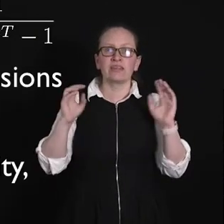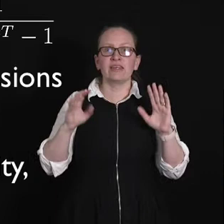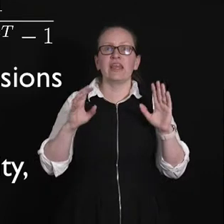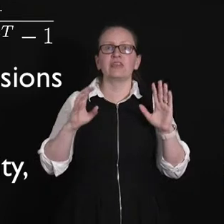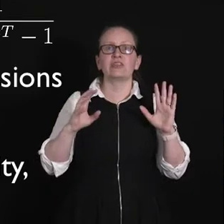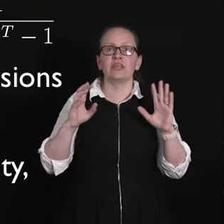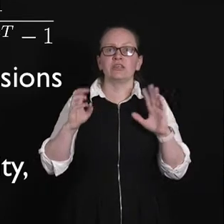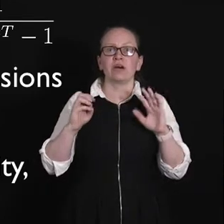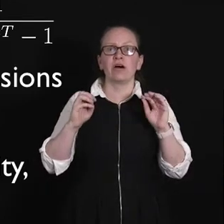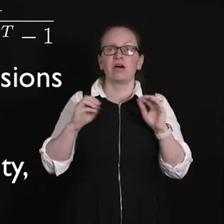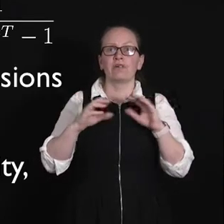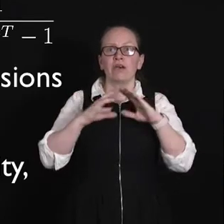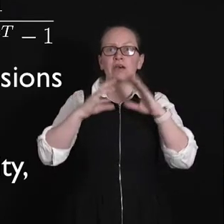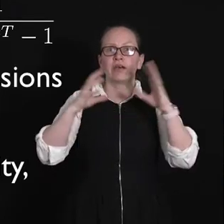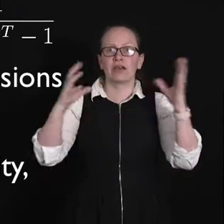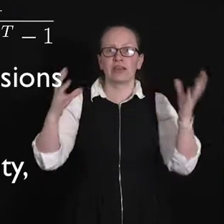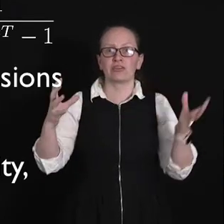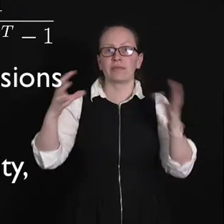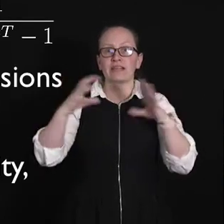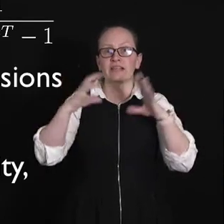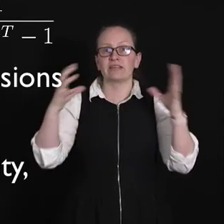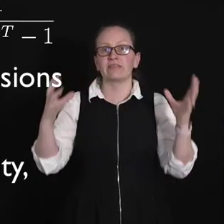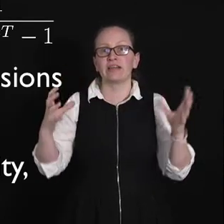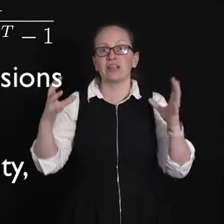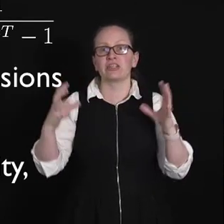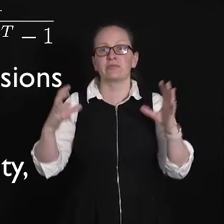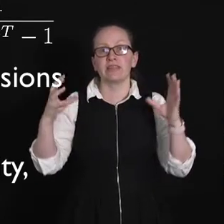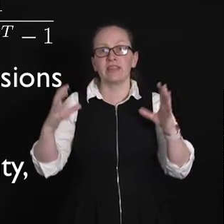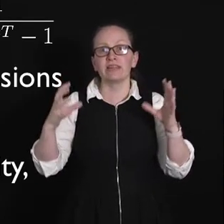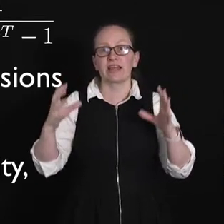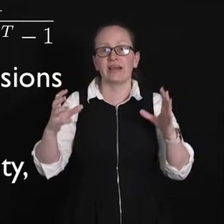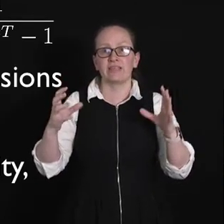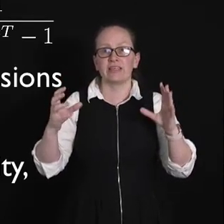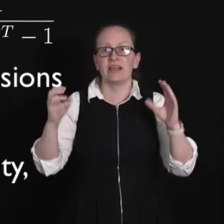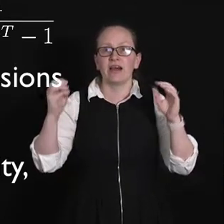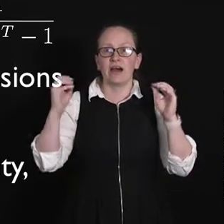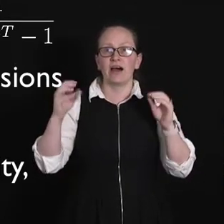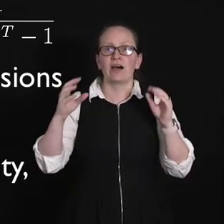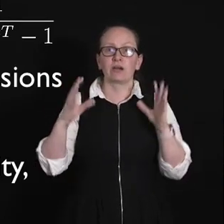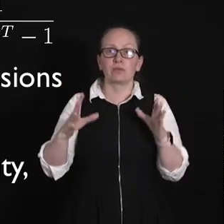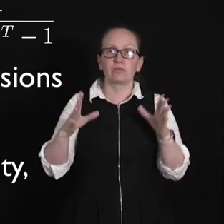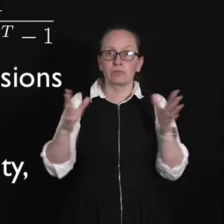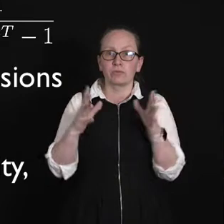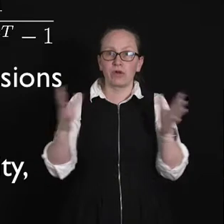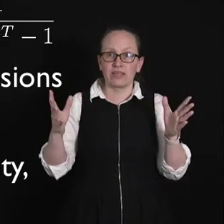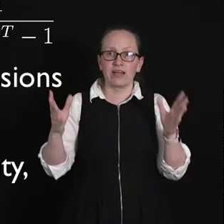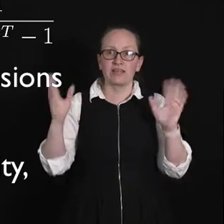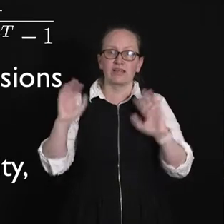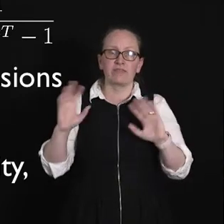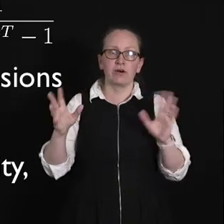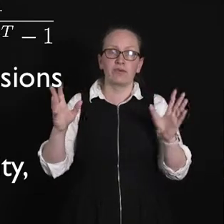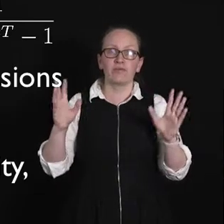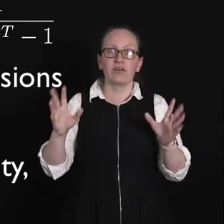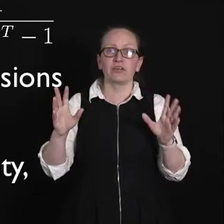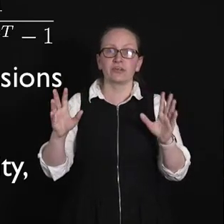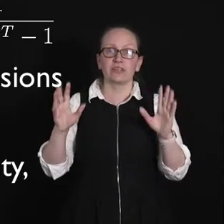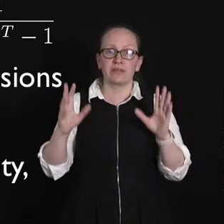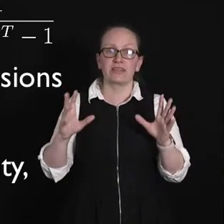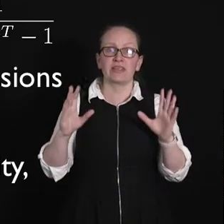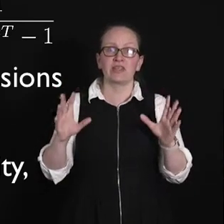the energies of the electromagnetic radiation within the cavity are quantized in the form of photons with an energy